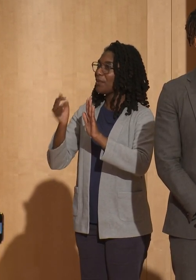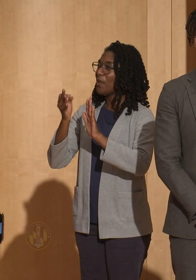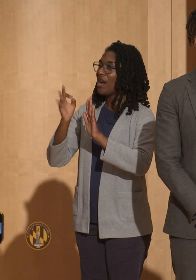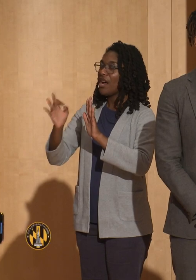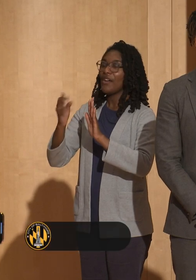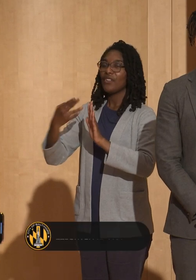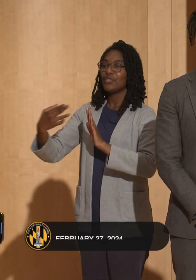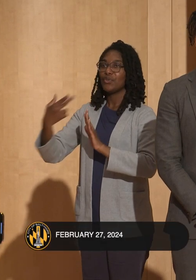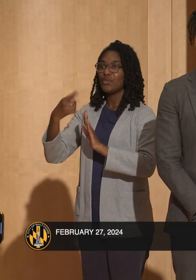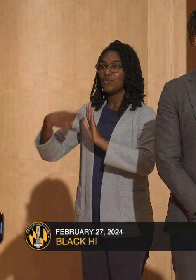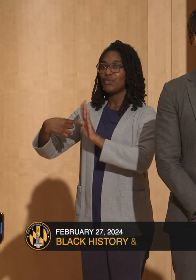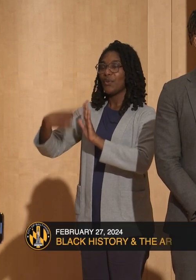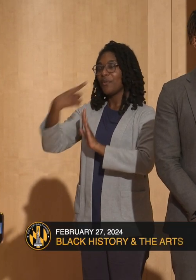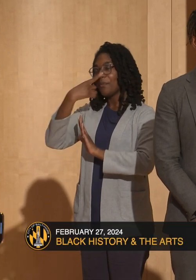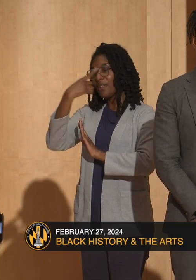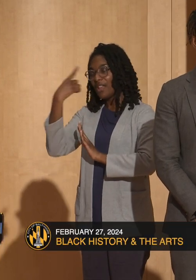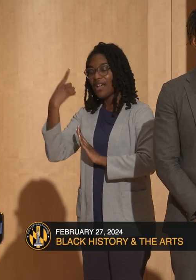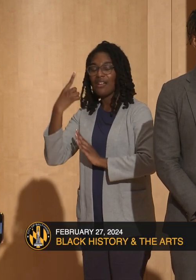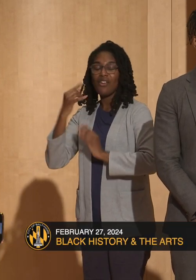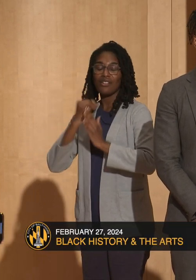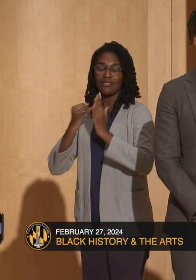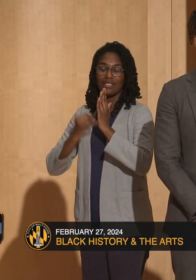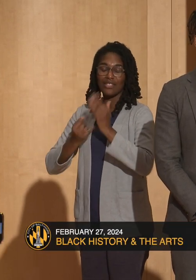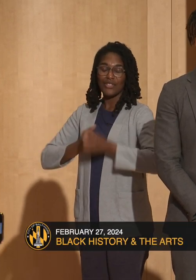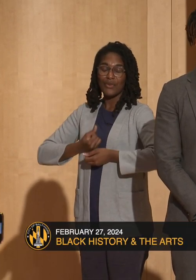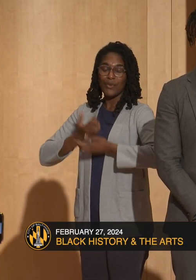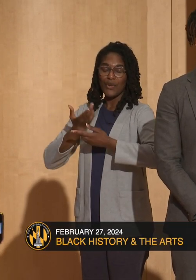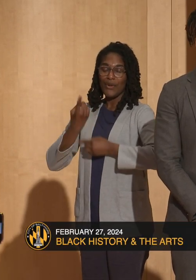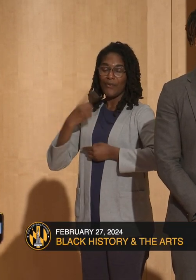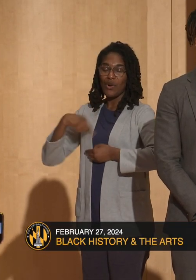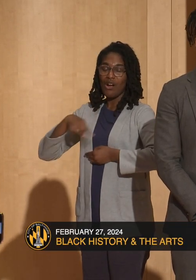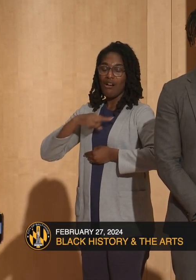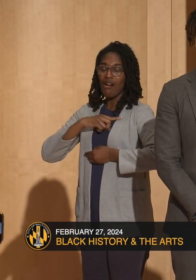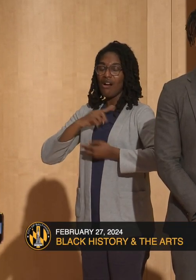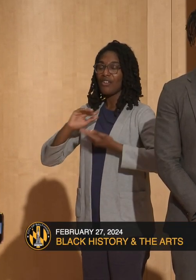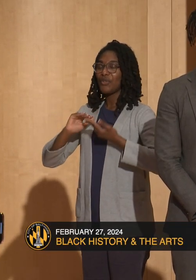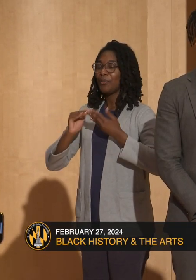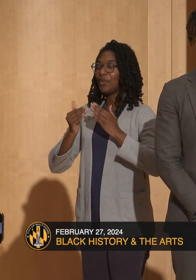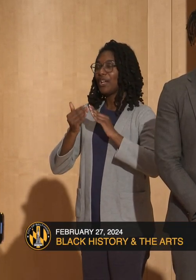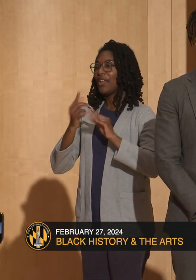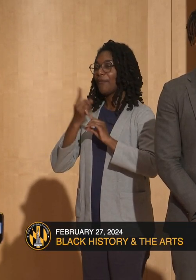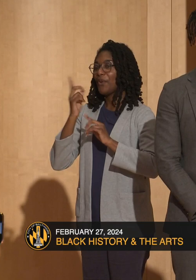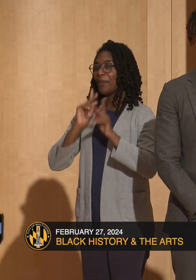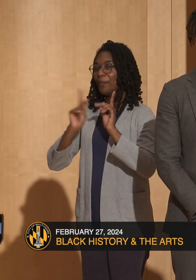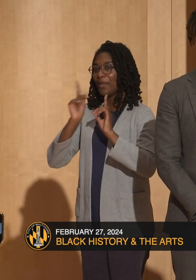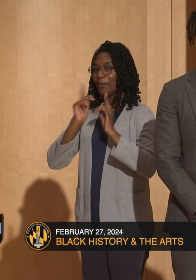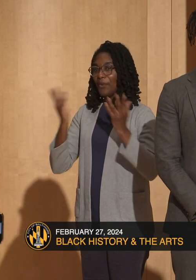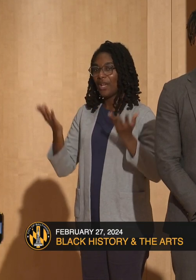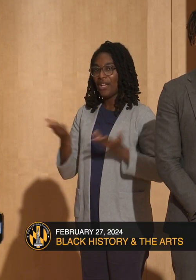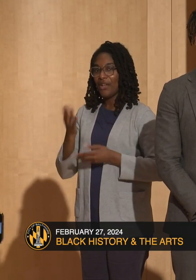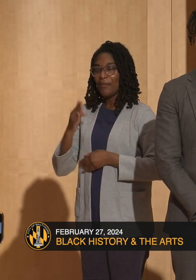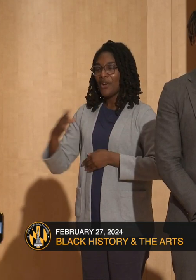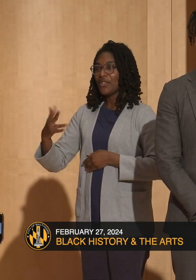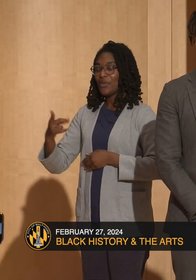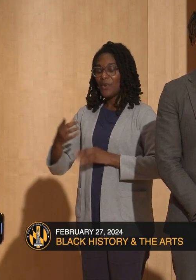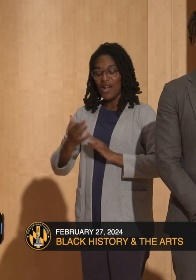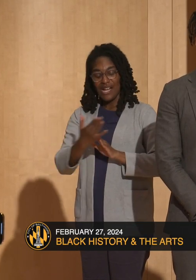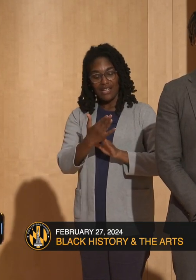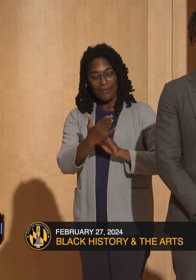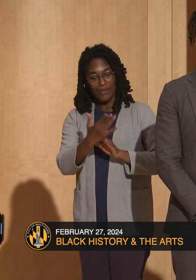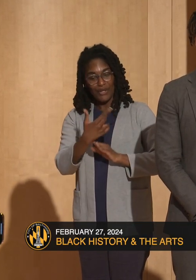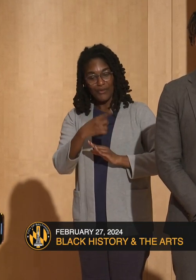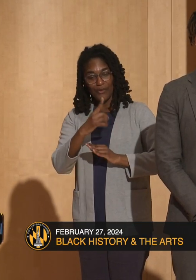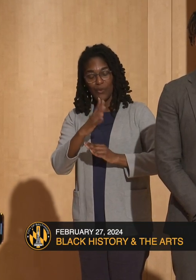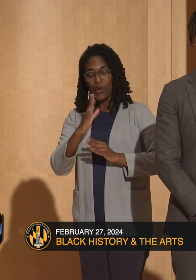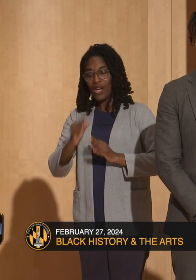profound impact of Black artistic expression and heritage on our society. On behalf of the people of Baltimore, I commend you on your contributions to enriching